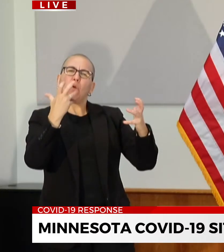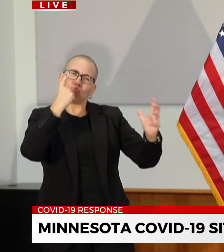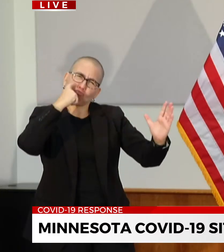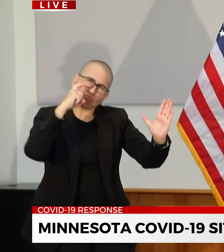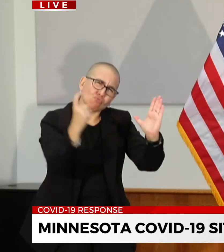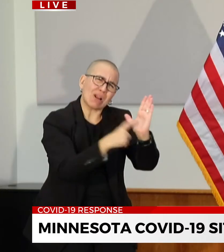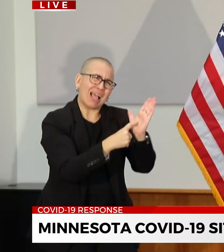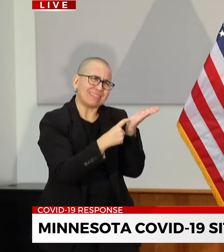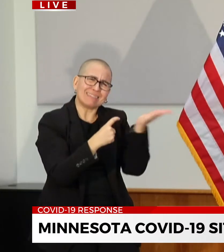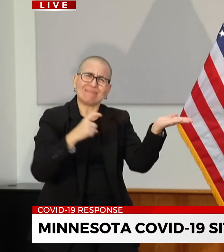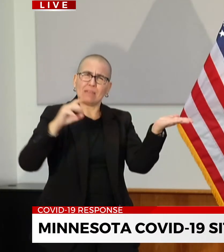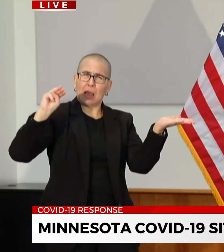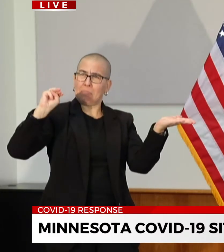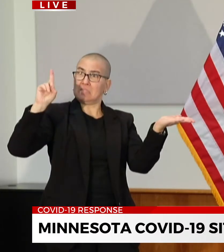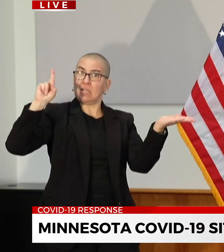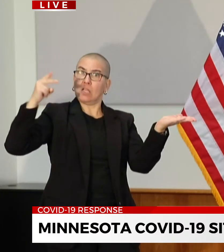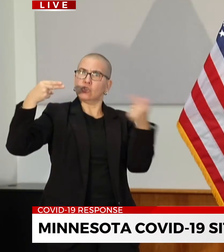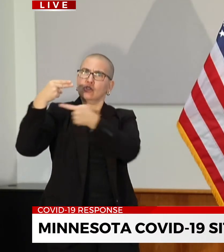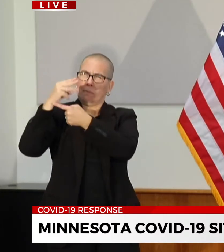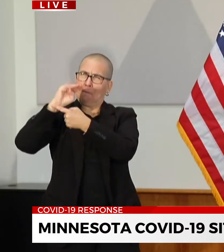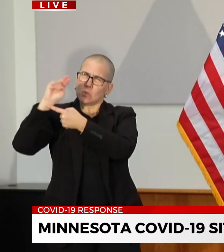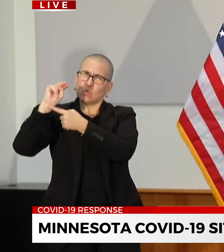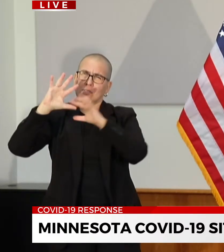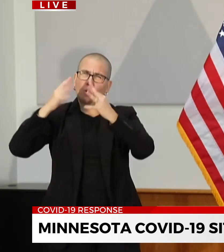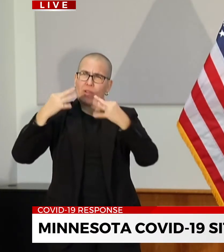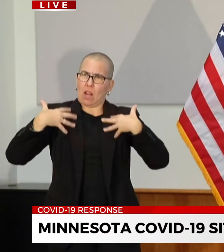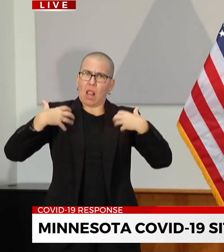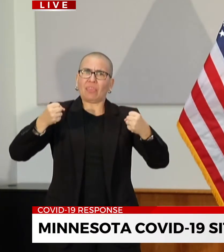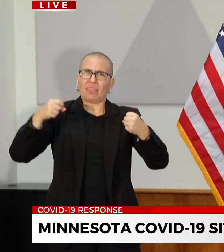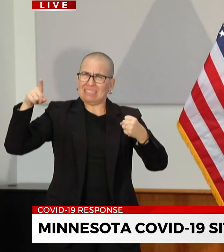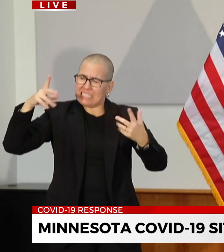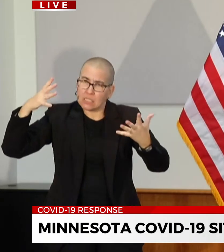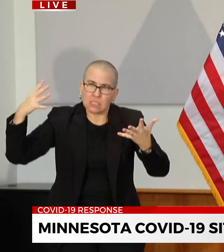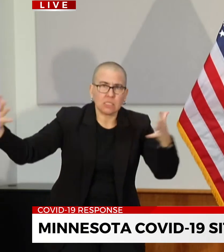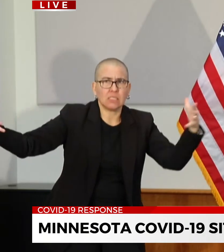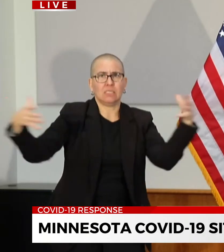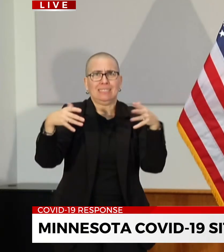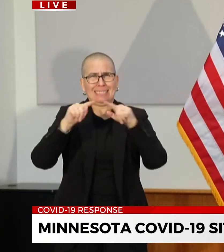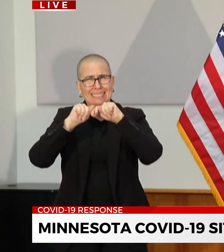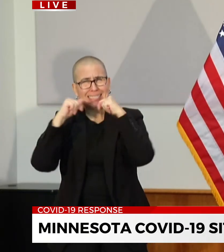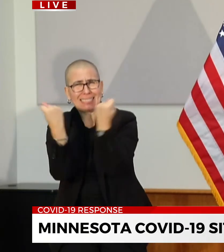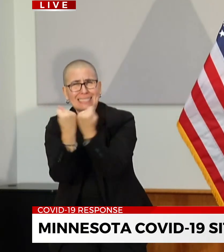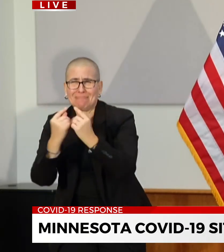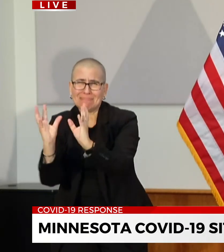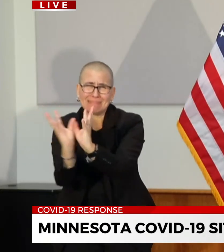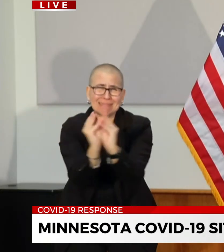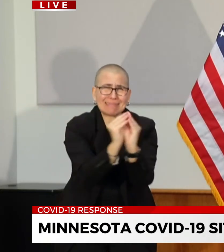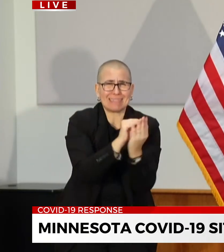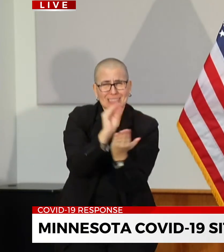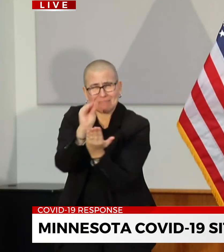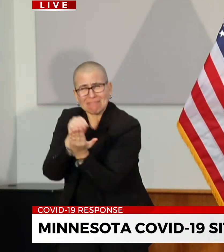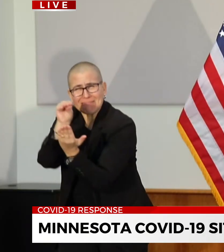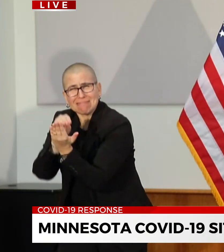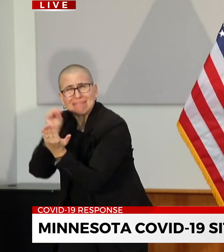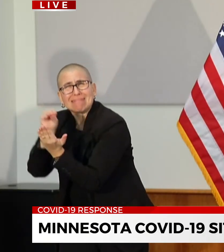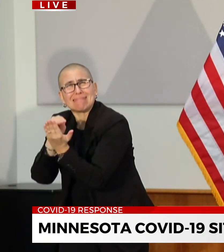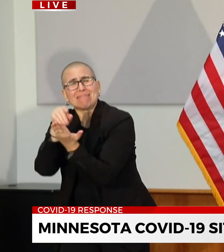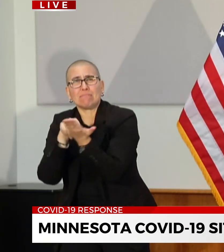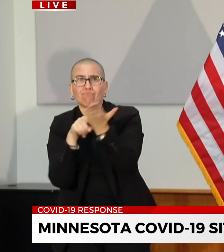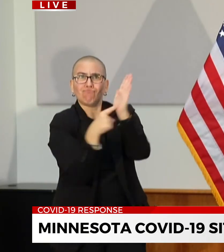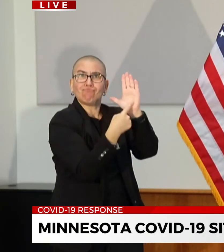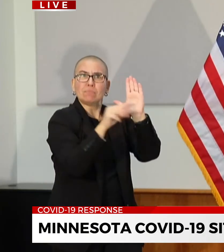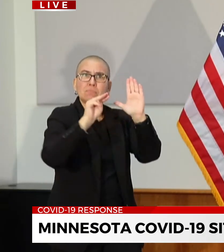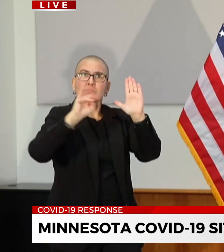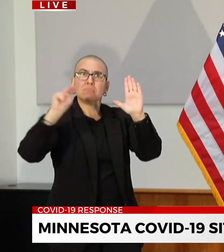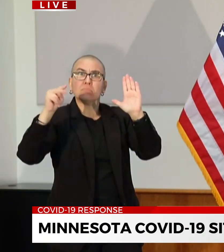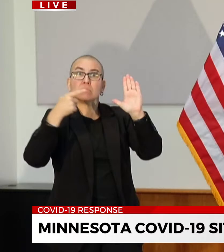and the folks who put the data together. Minnesota has been consistently recognized as being the state with the best, most